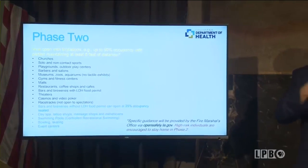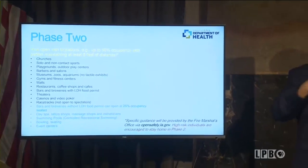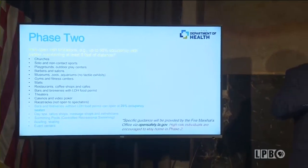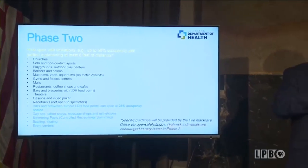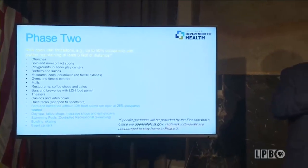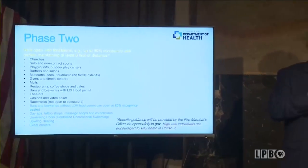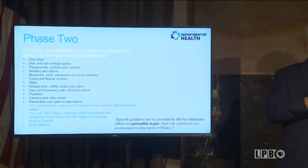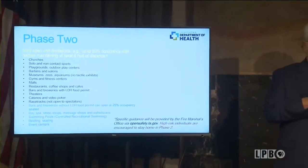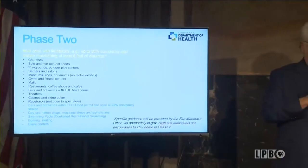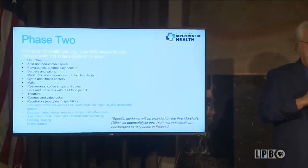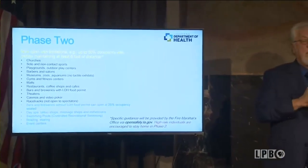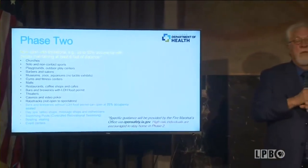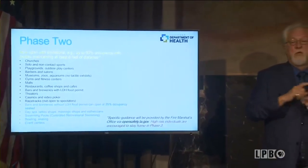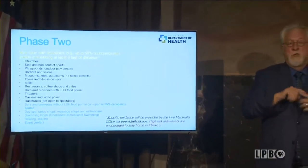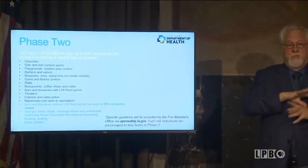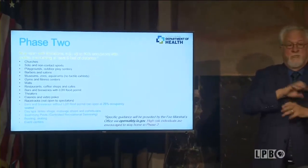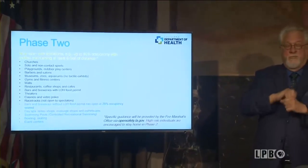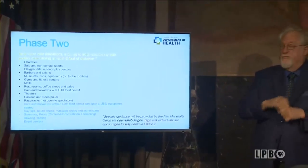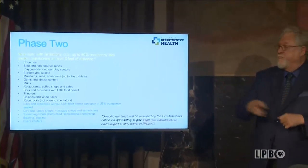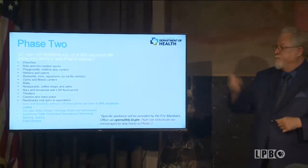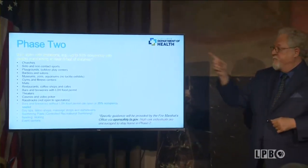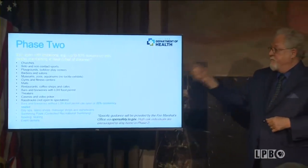taking part in these various